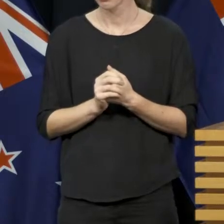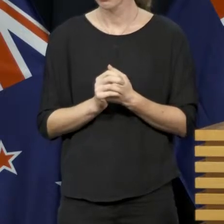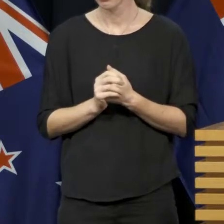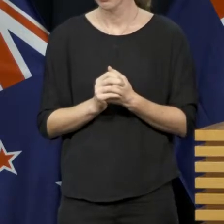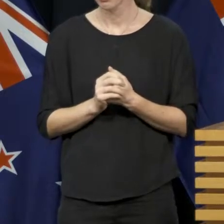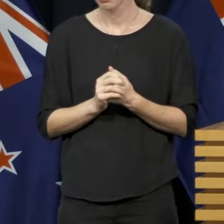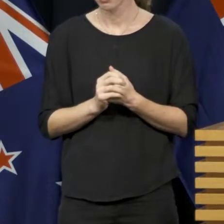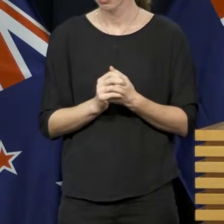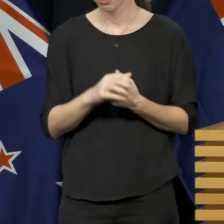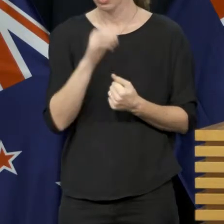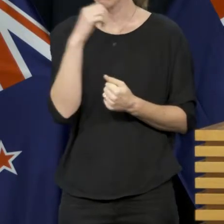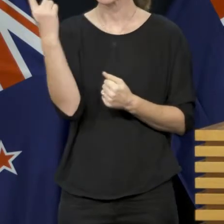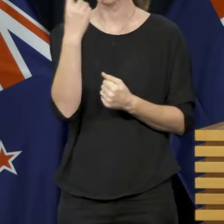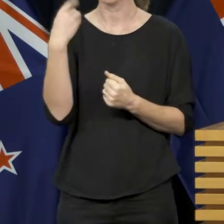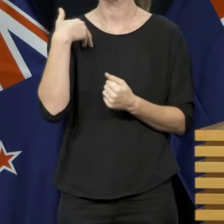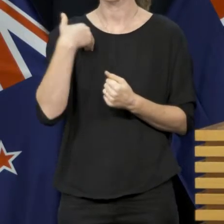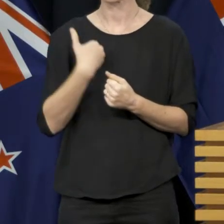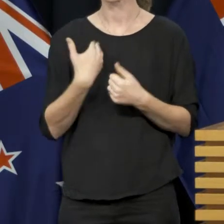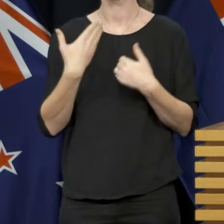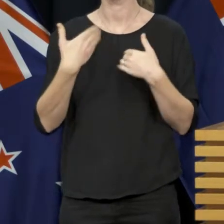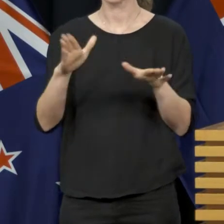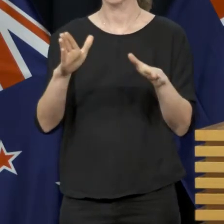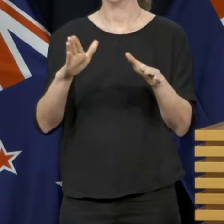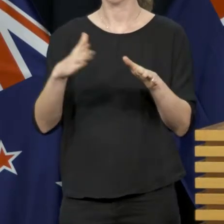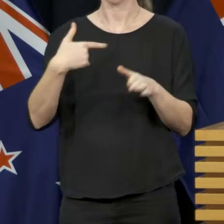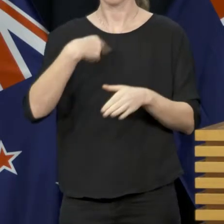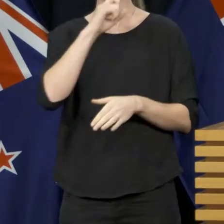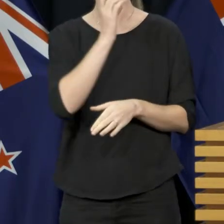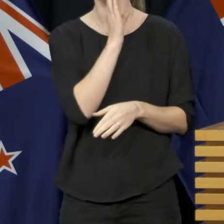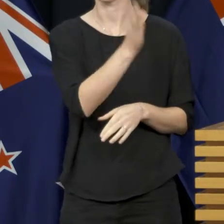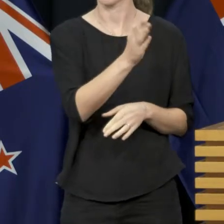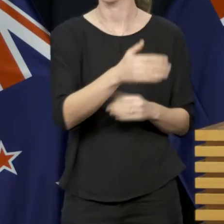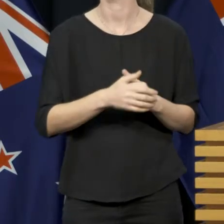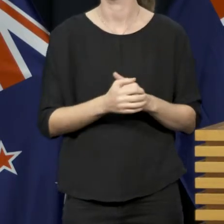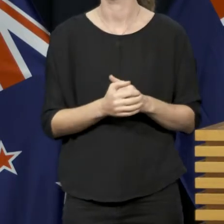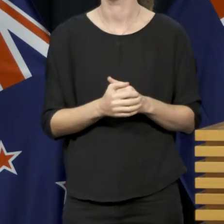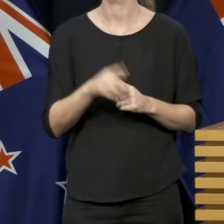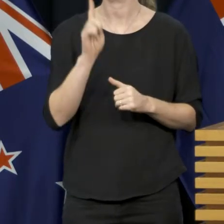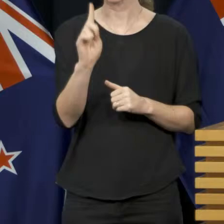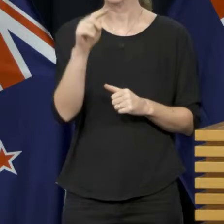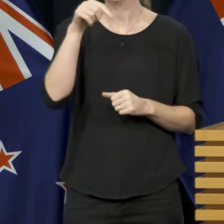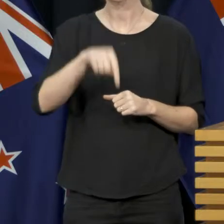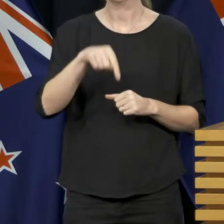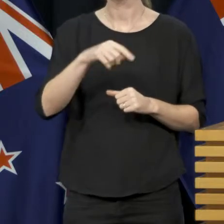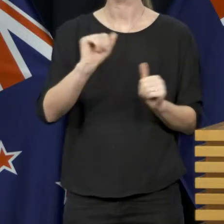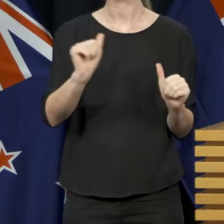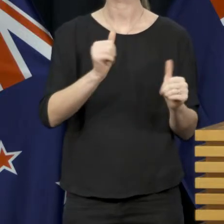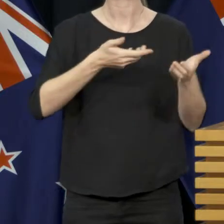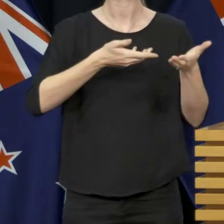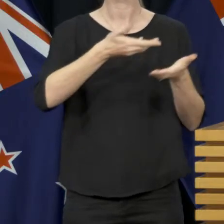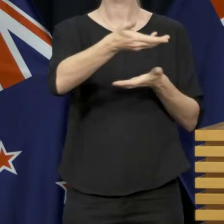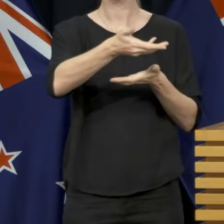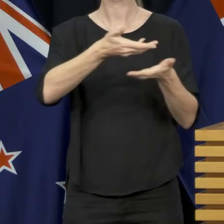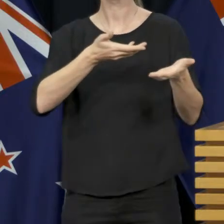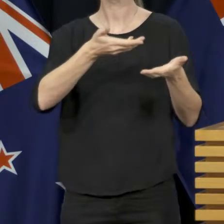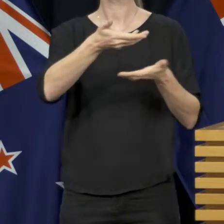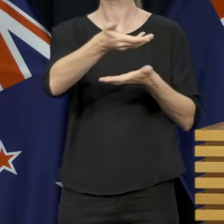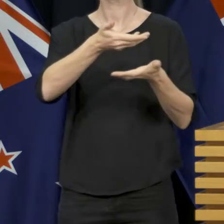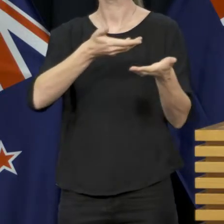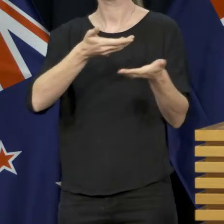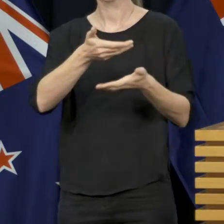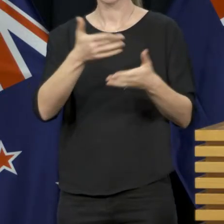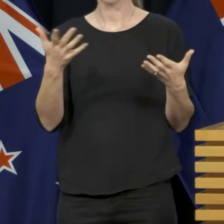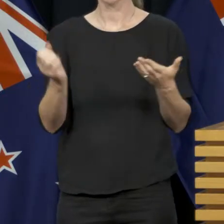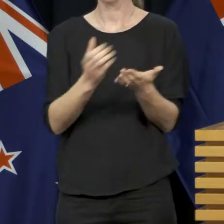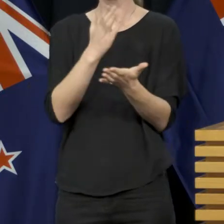someone absolutely needs to go from the role, that's the conversation I have with them. In this case, we had a discussion around what we needed to do to make